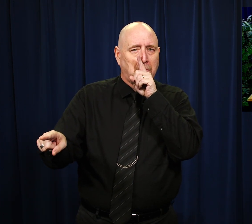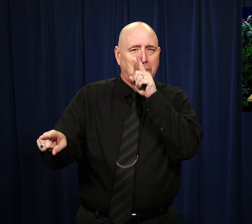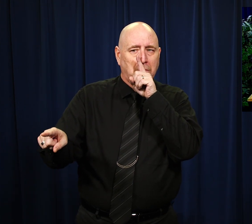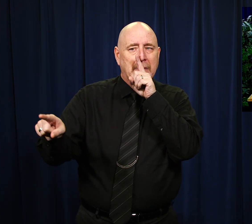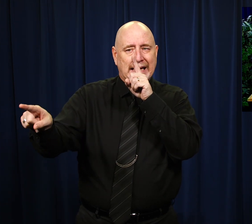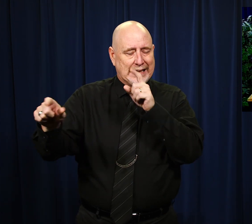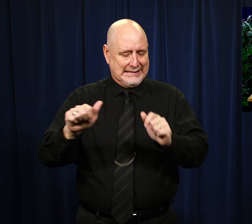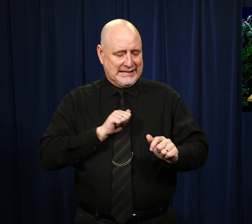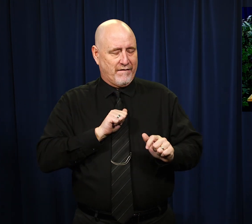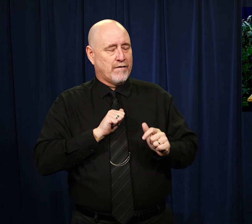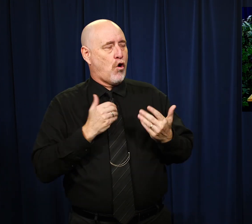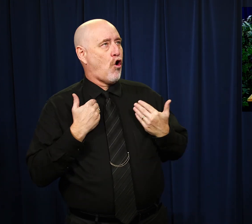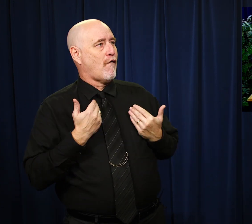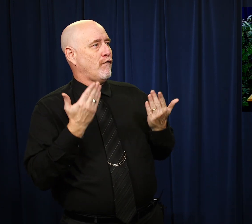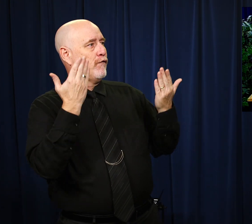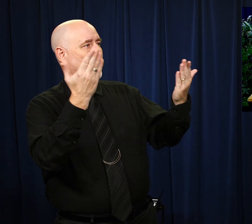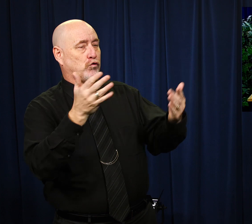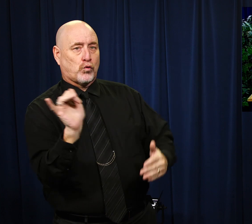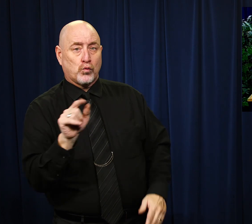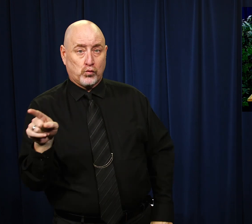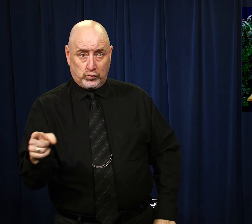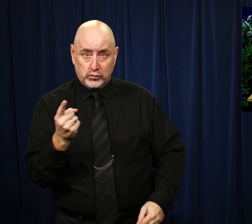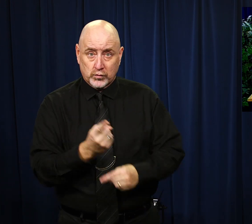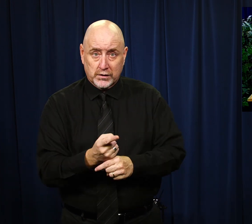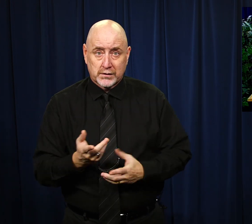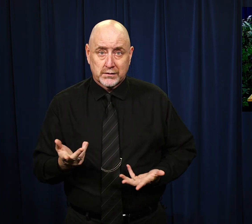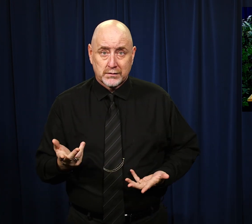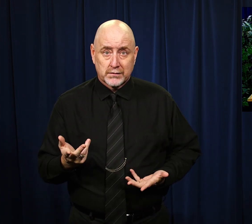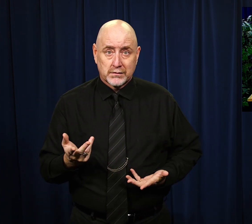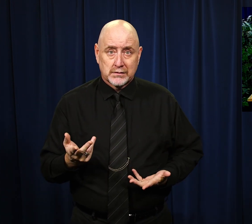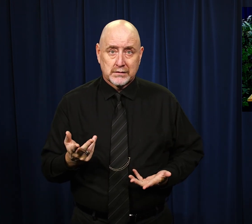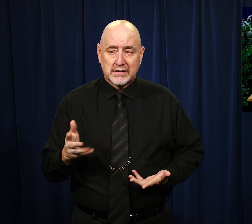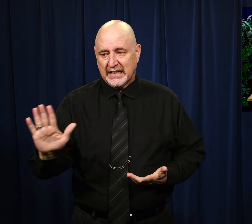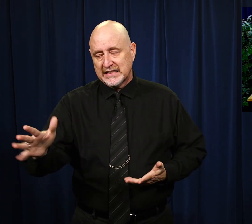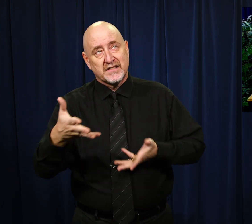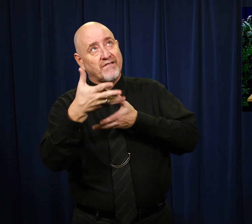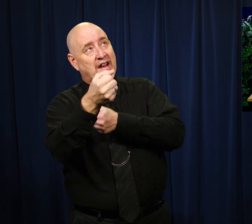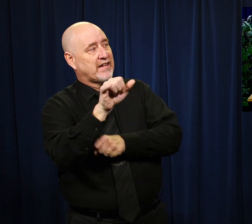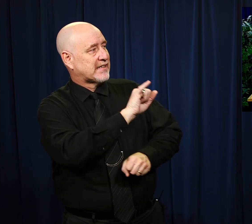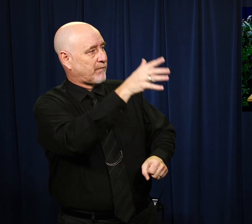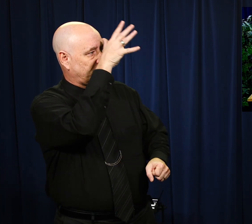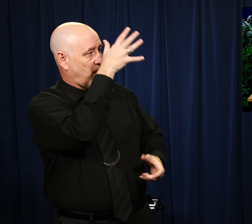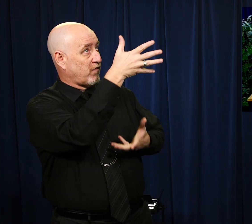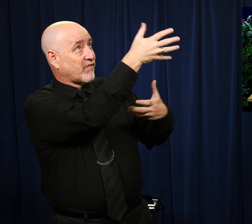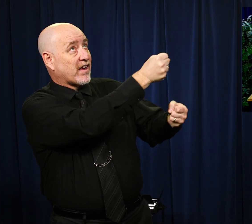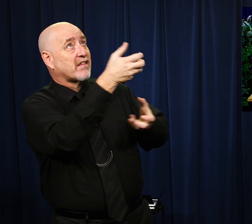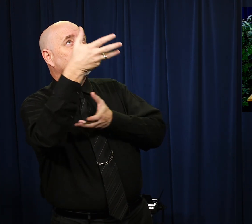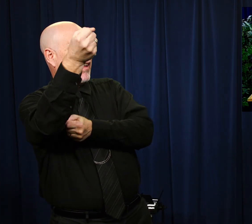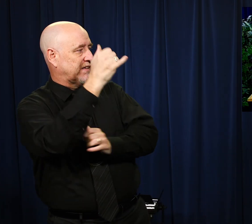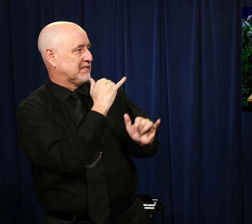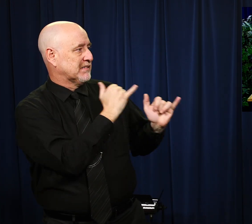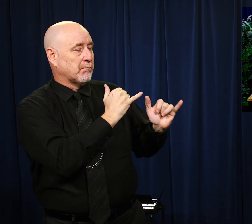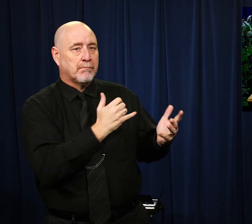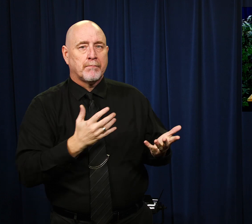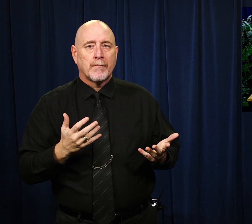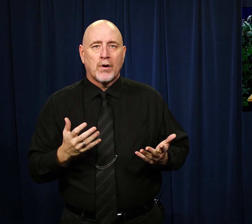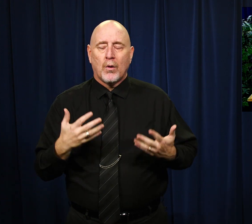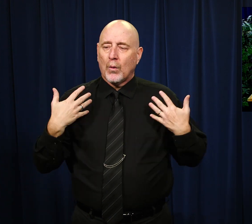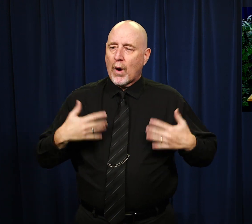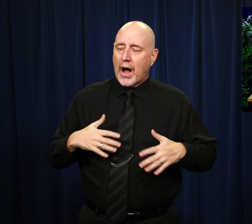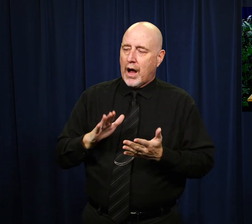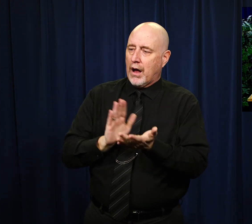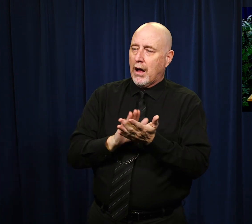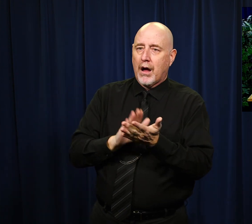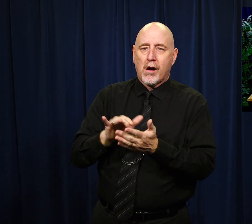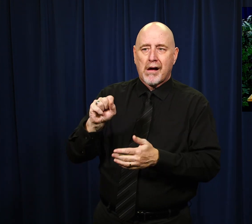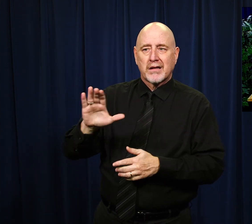He offered himself, literally, did he not? He had the faith that his father had. Oh, that says a lot